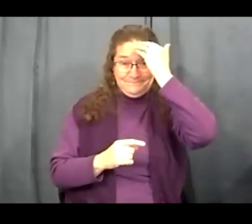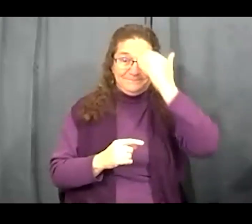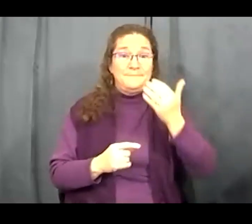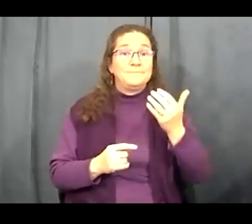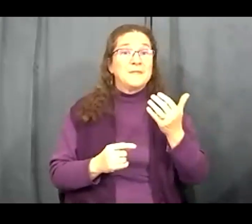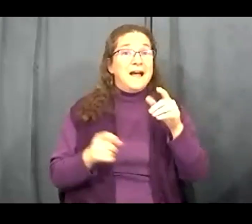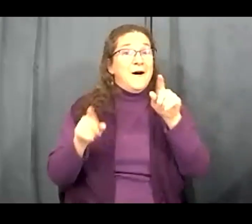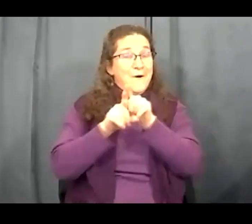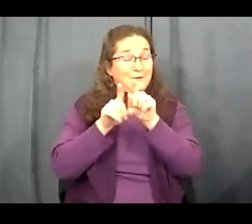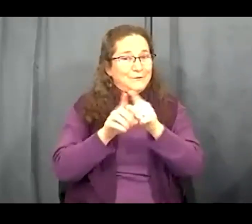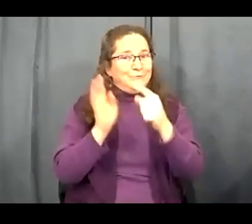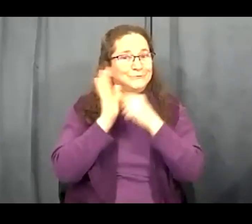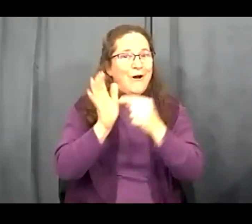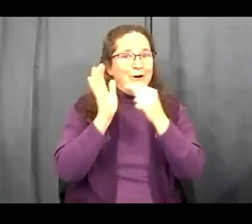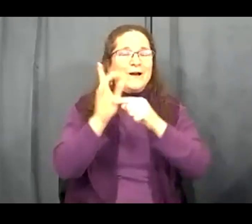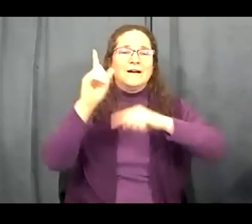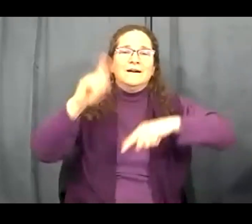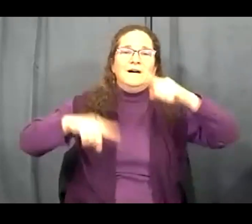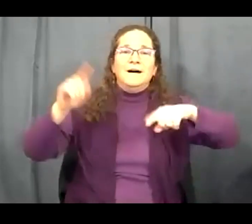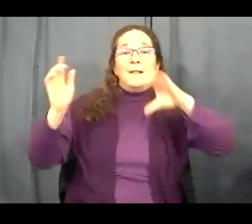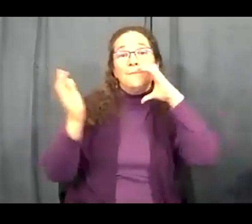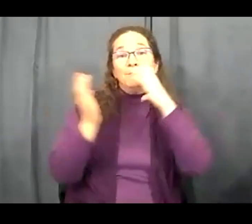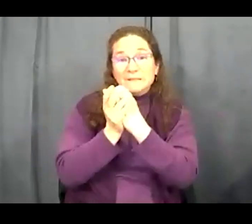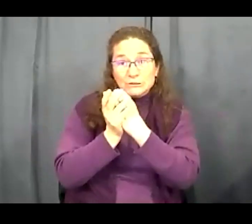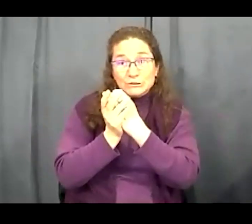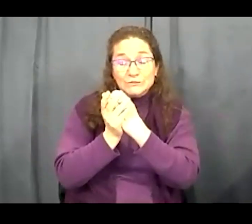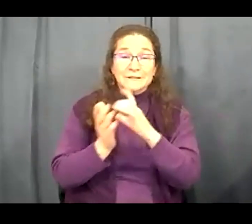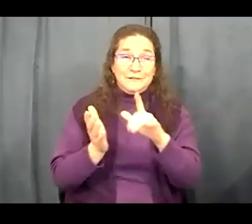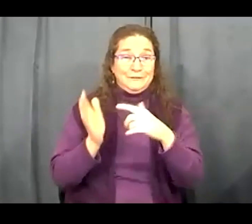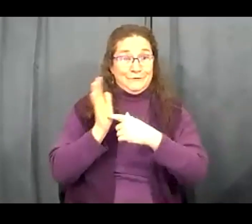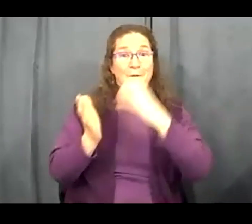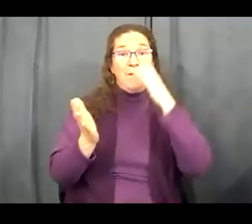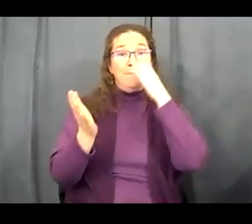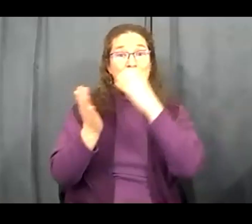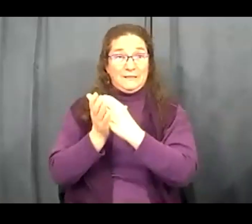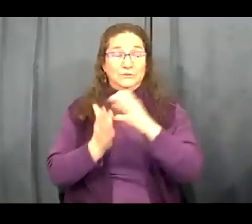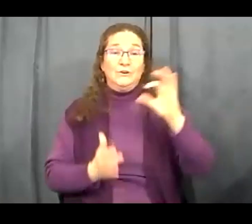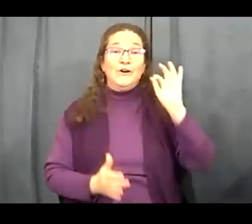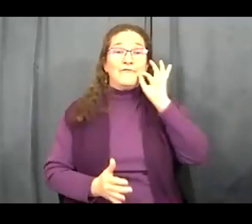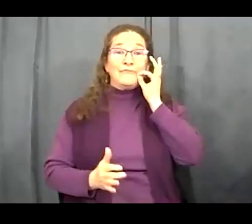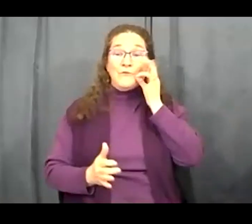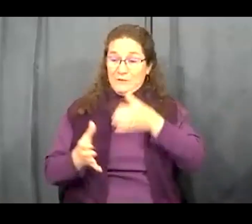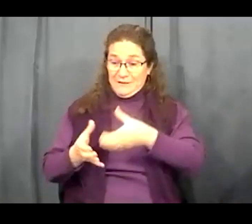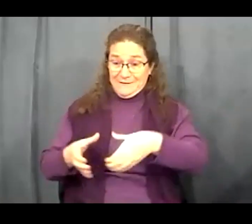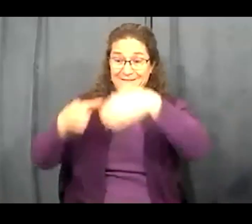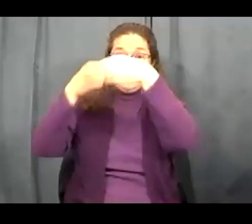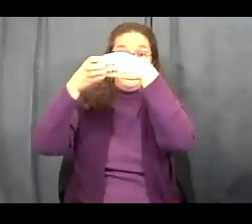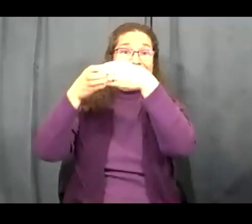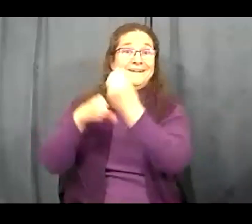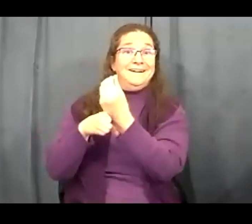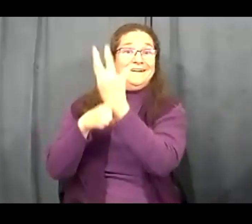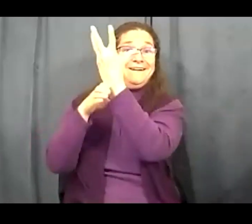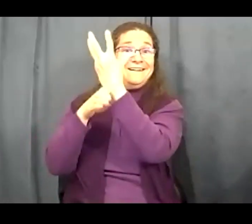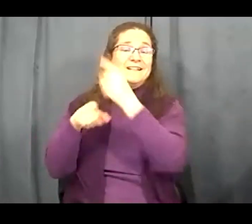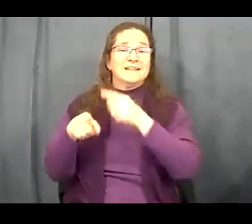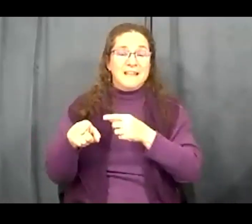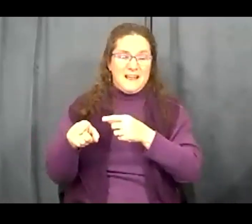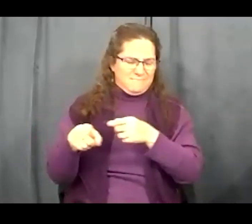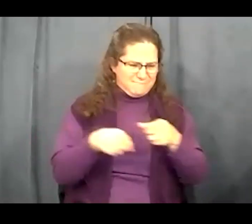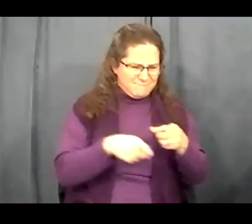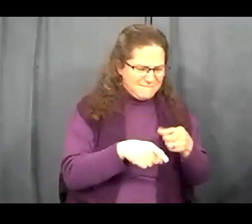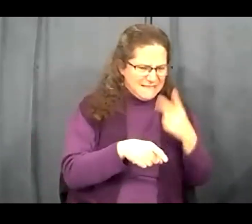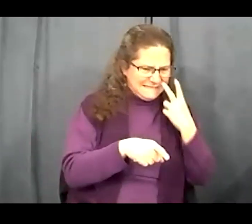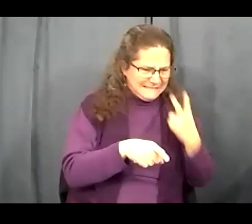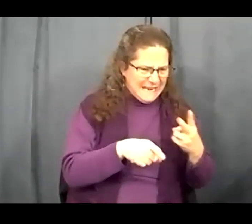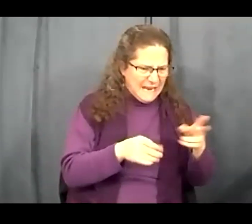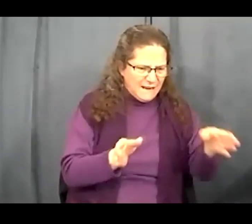if you only show how it looks as the fruit, but not what it looks like on the lunch tray, they may not make that connection. And then finally make the connection